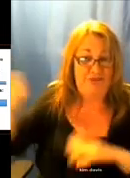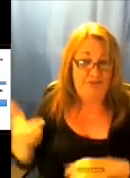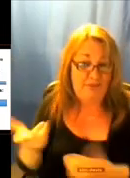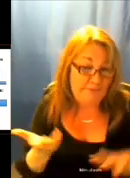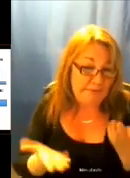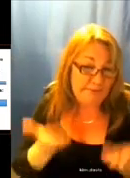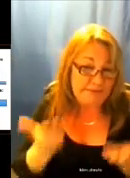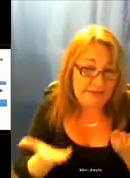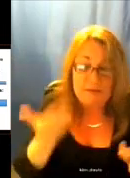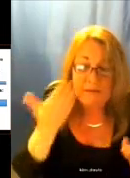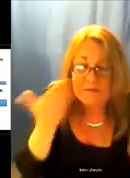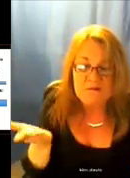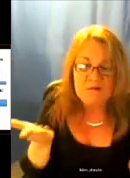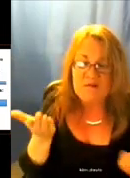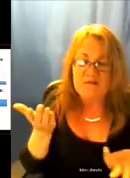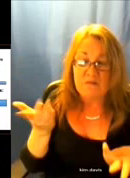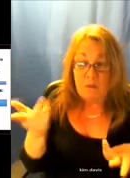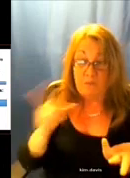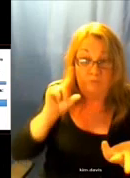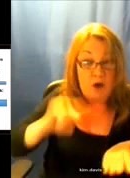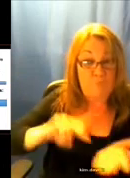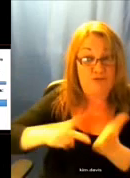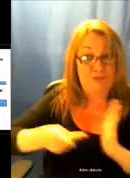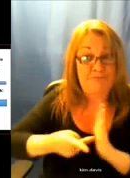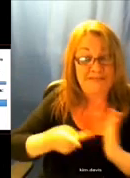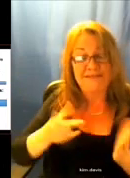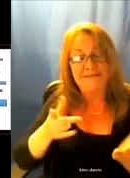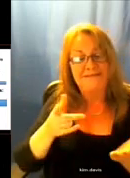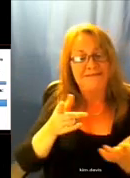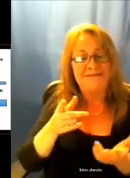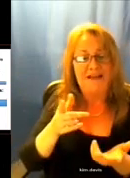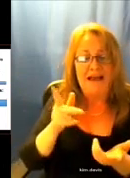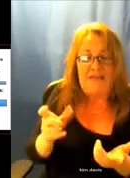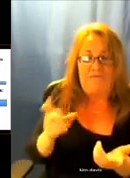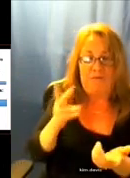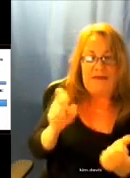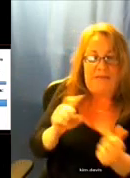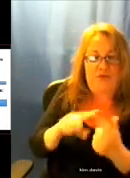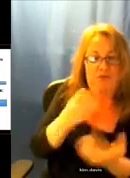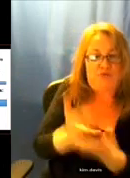get lost within organization and filing. You never really know.